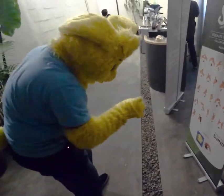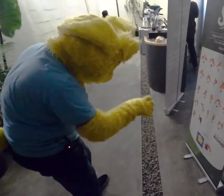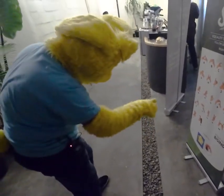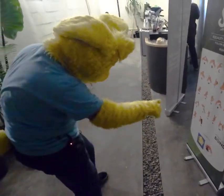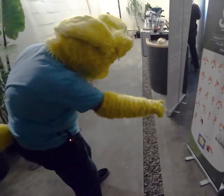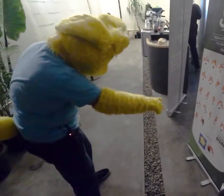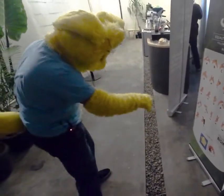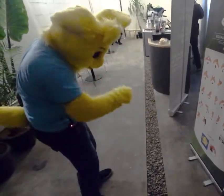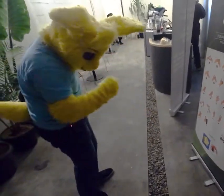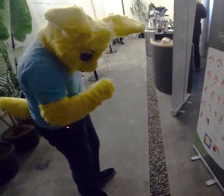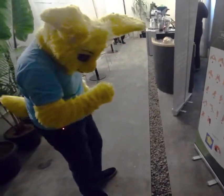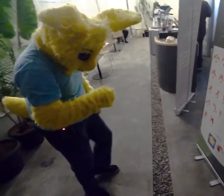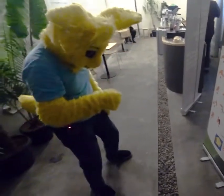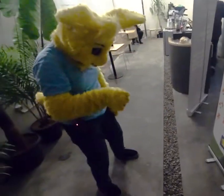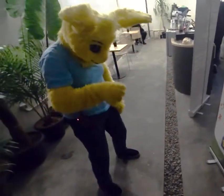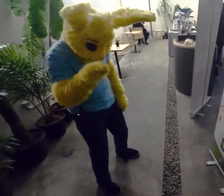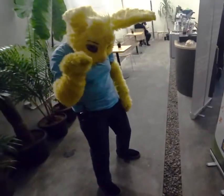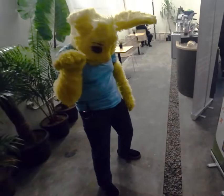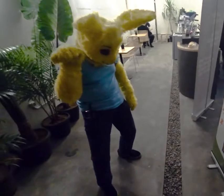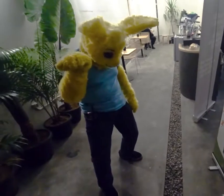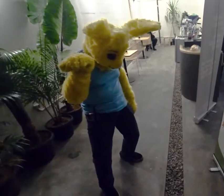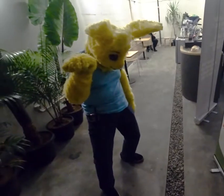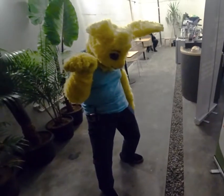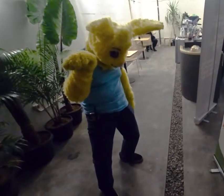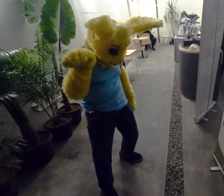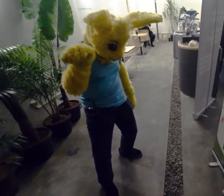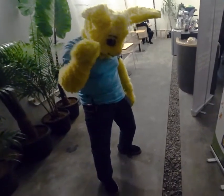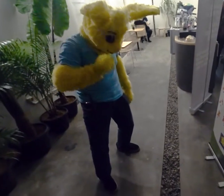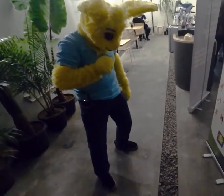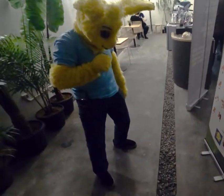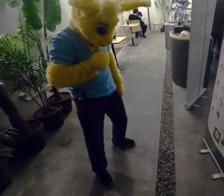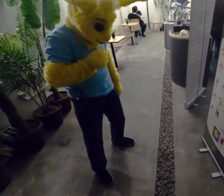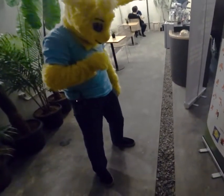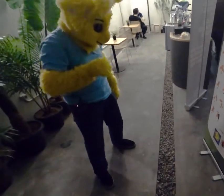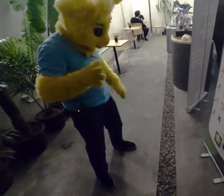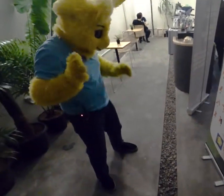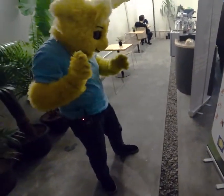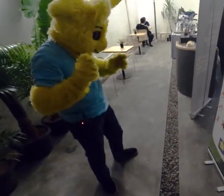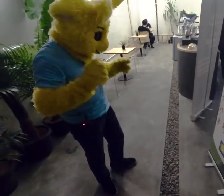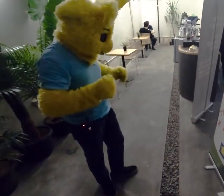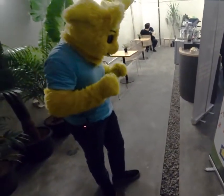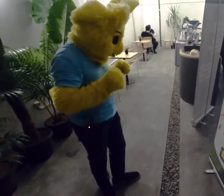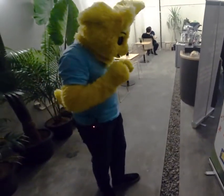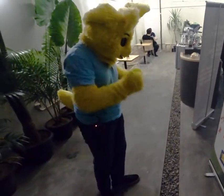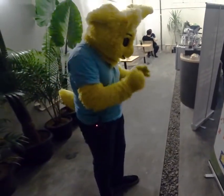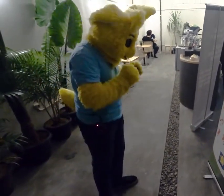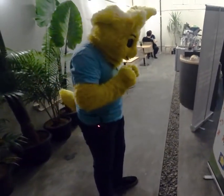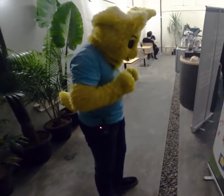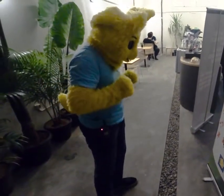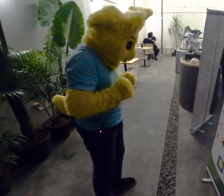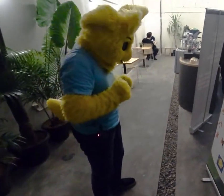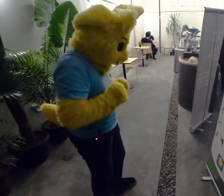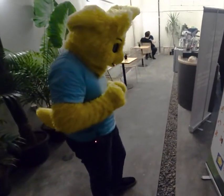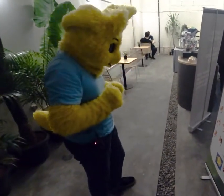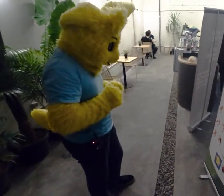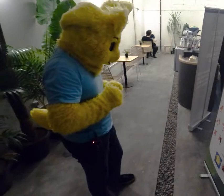a duck z is like this yeah so yeah that's the 26 of a bit